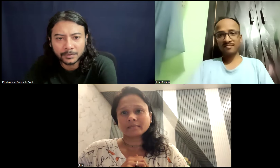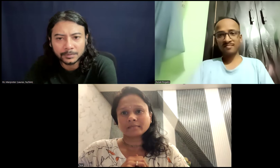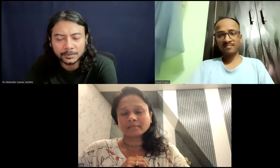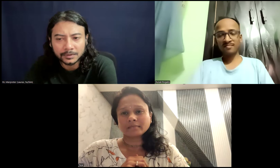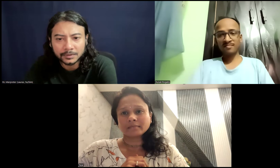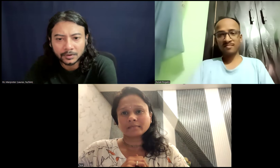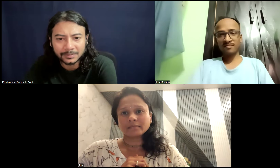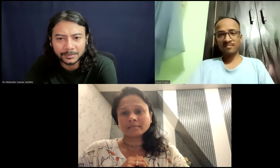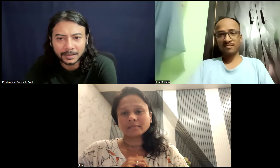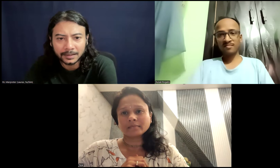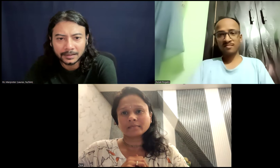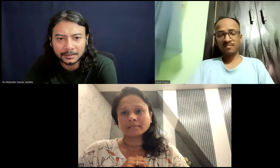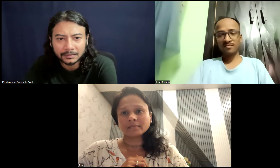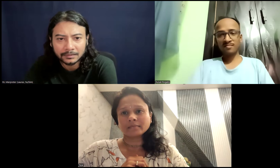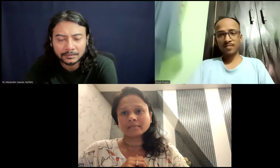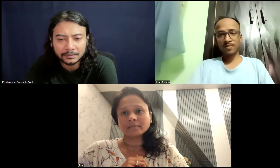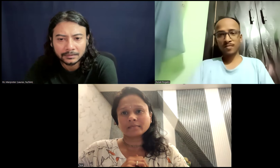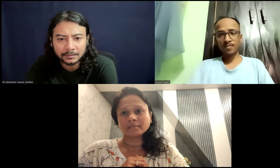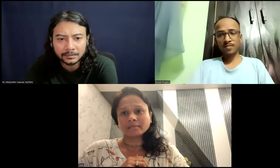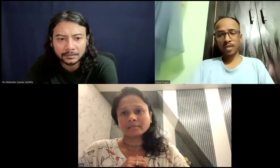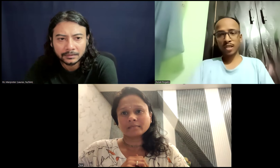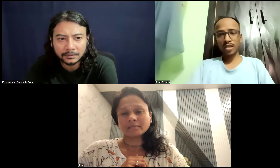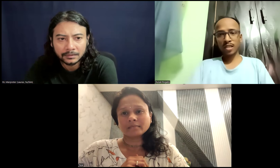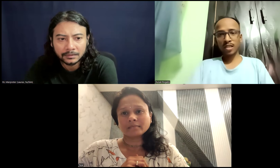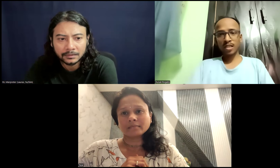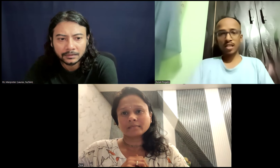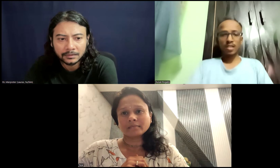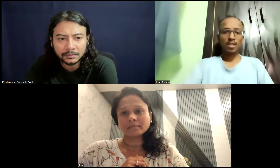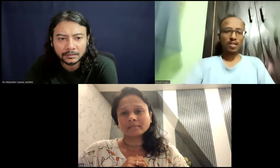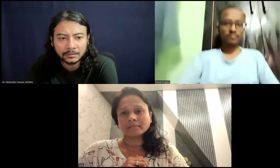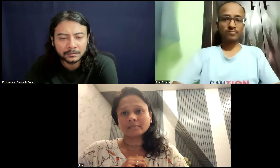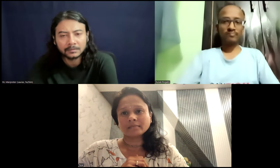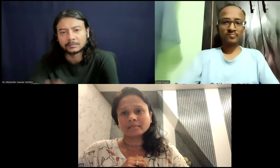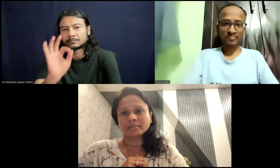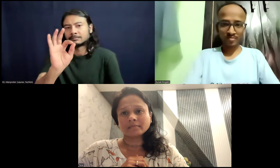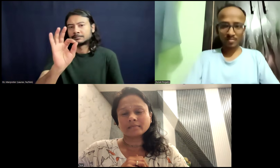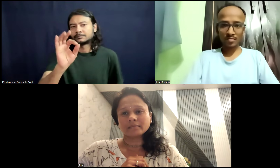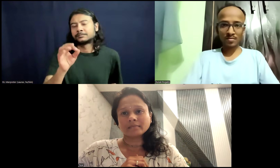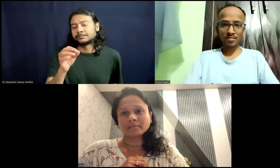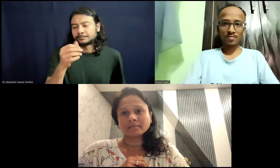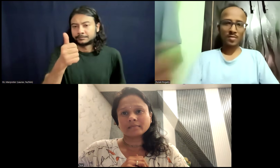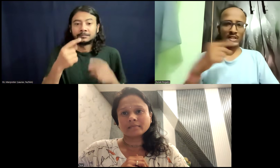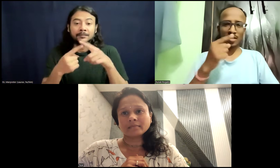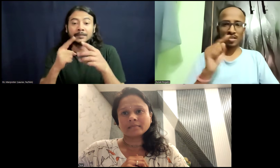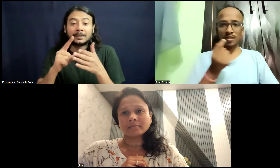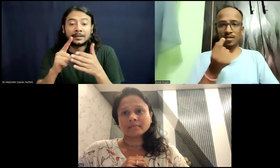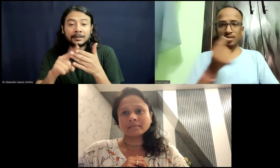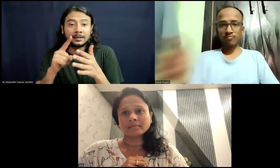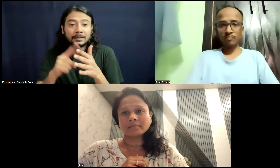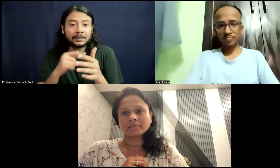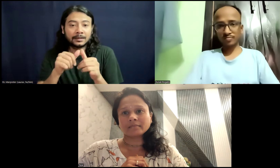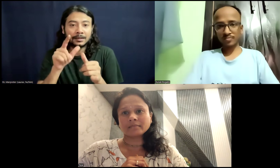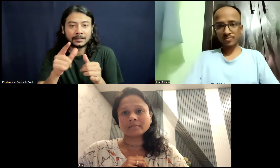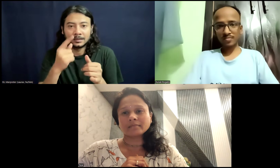that possible? Or something like that. Okay. Fine. Thank you, Tejal. I'll answer that question.